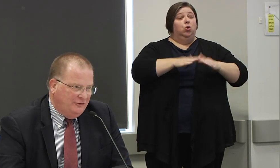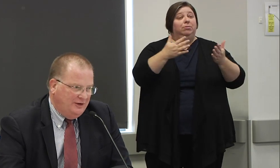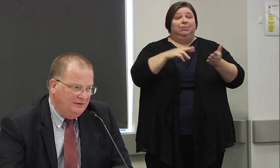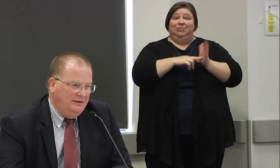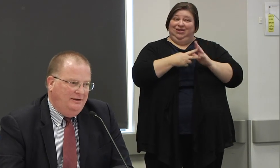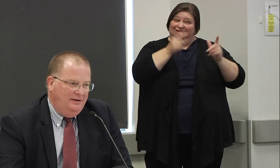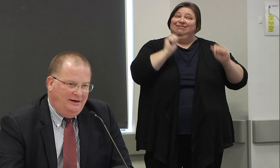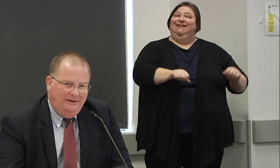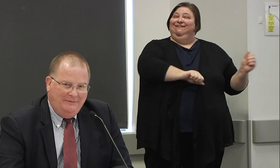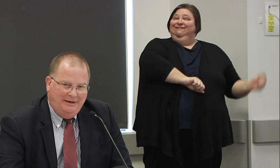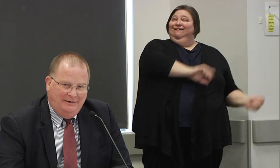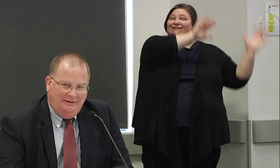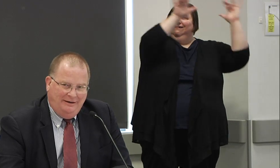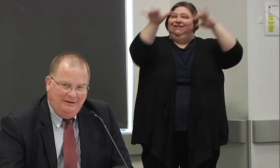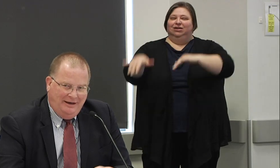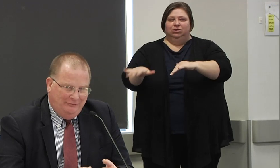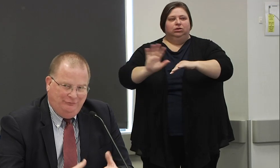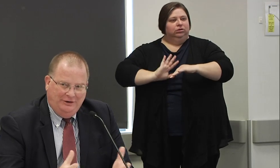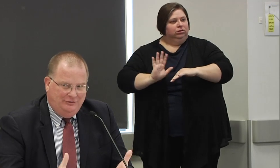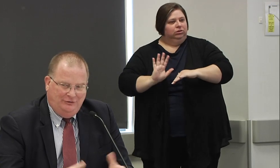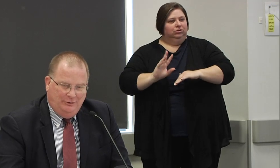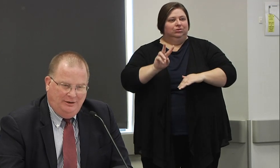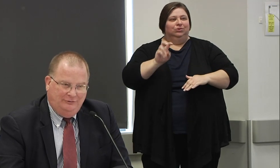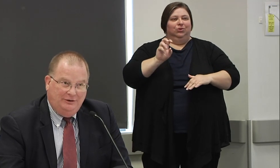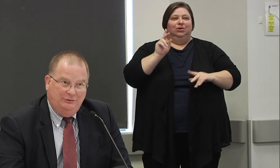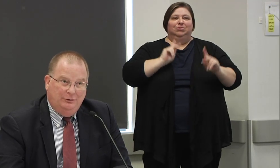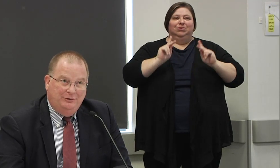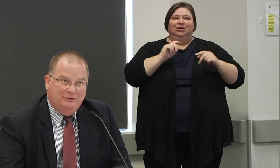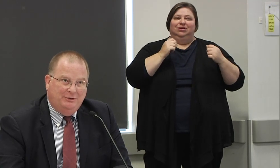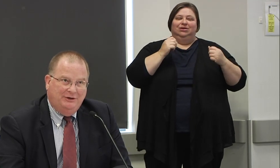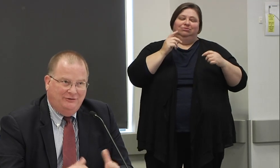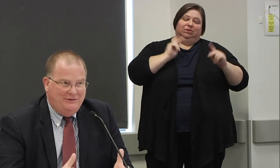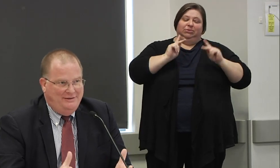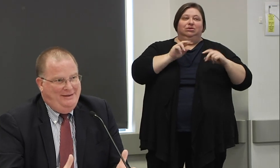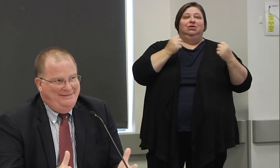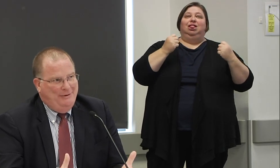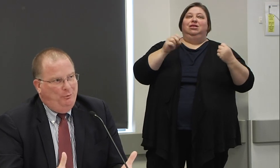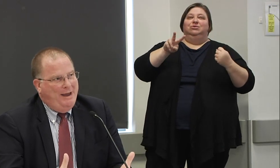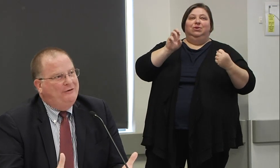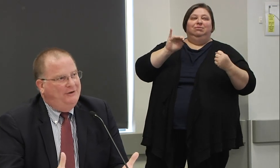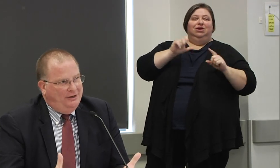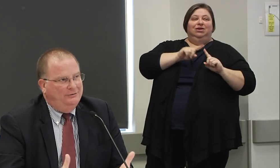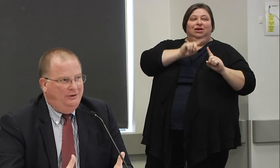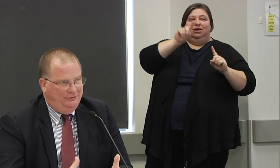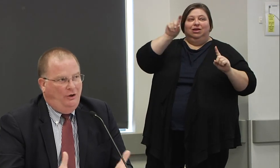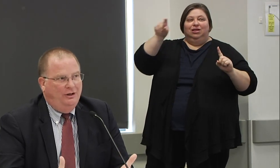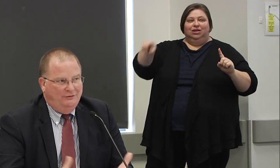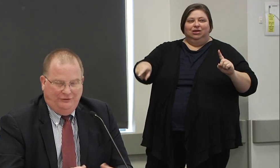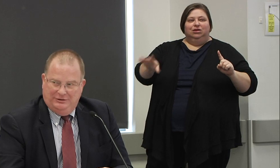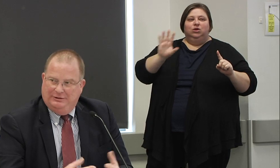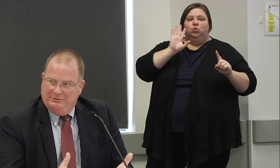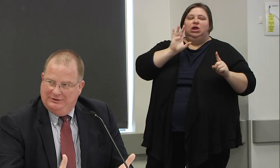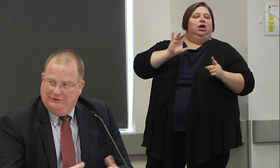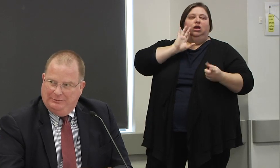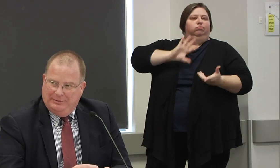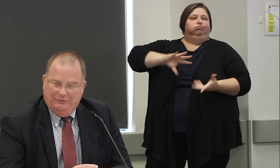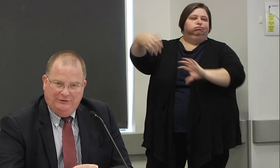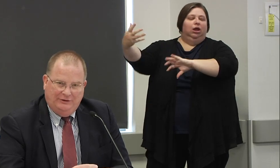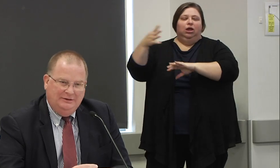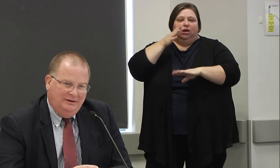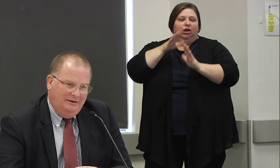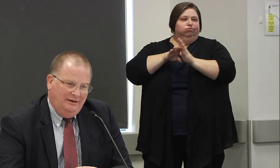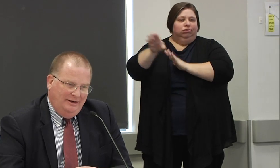state and flood into a region, because that will backfire on all of us, on the communities that people